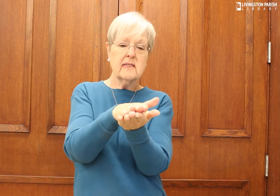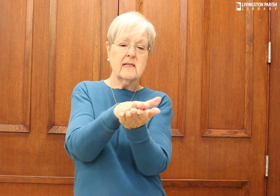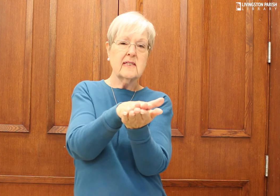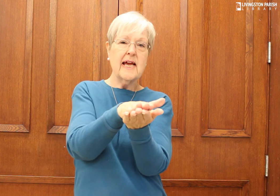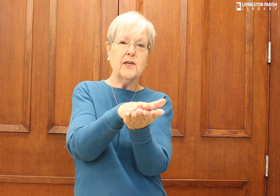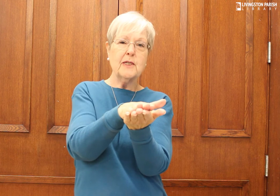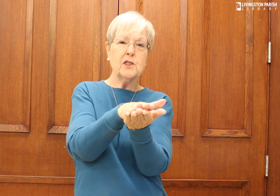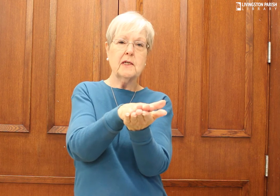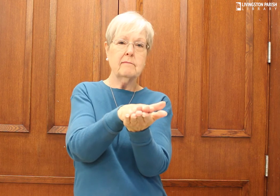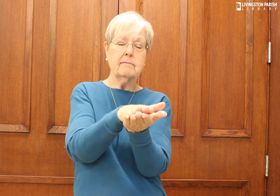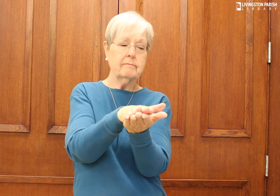Sandwich.